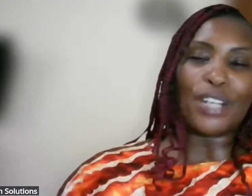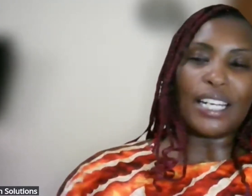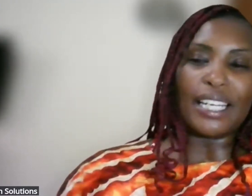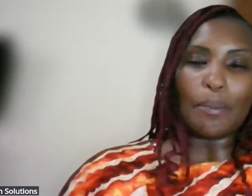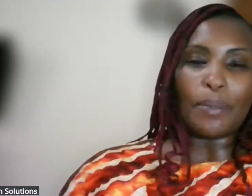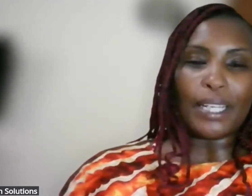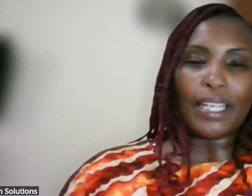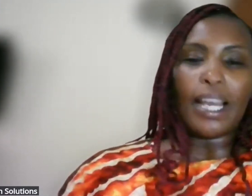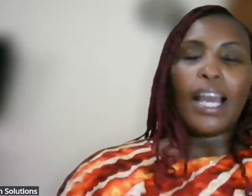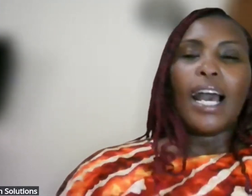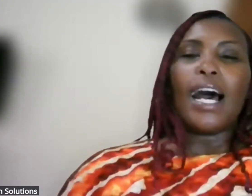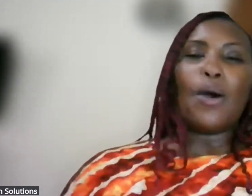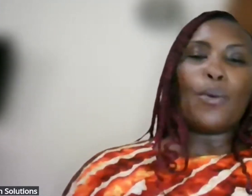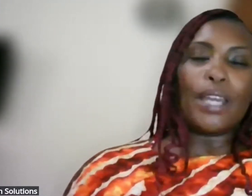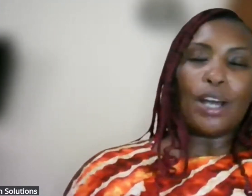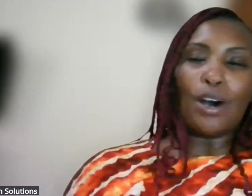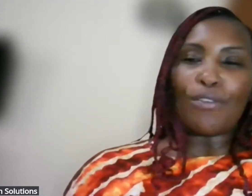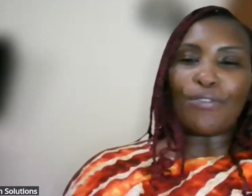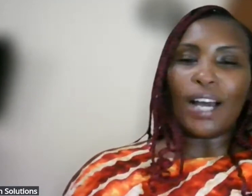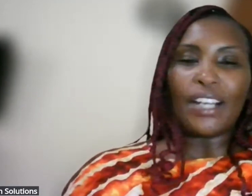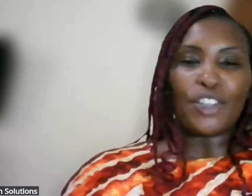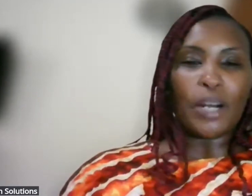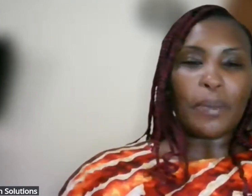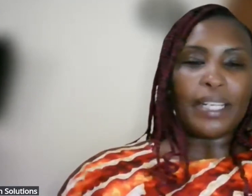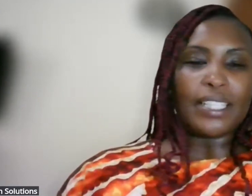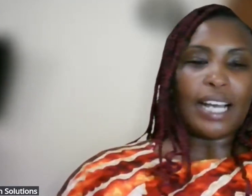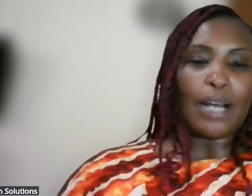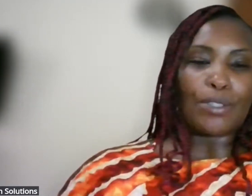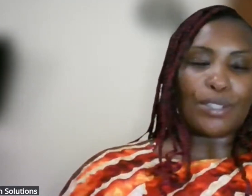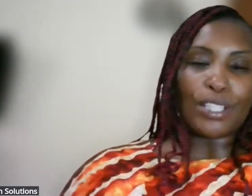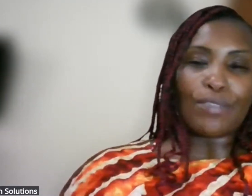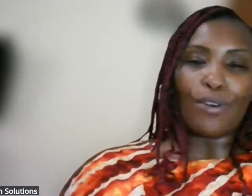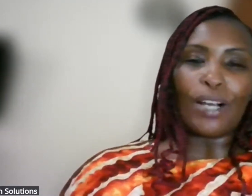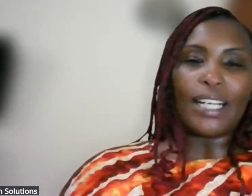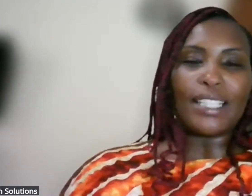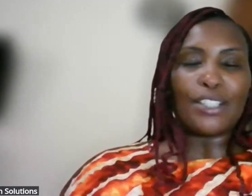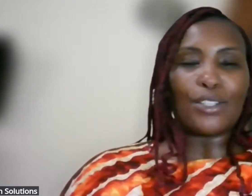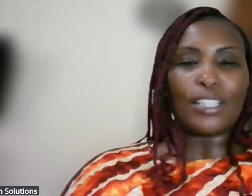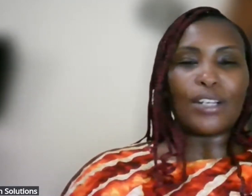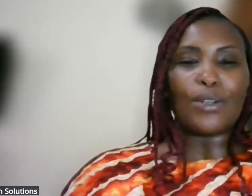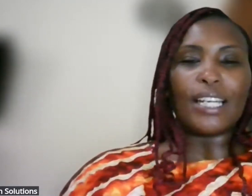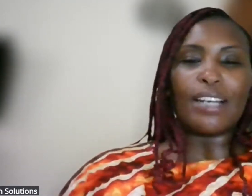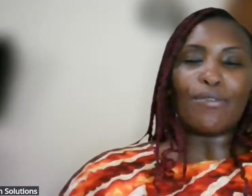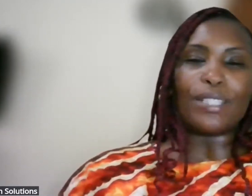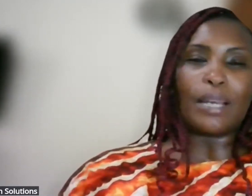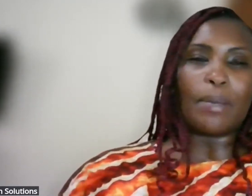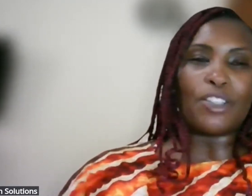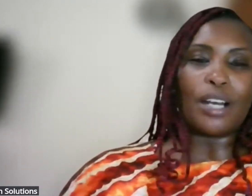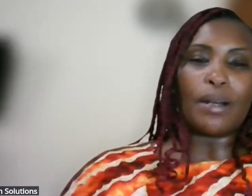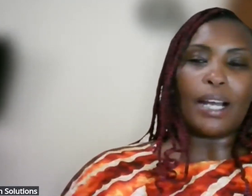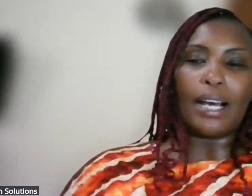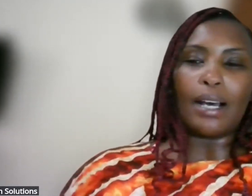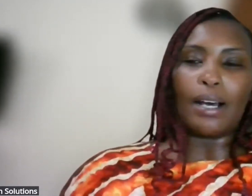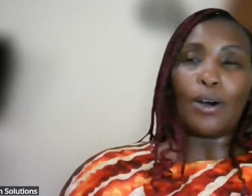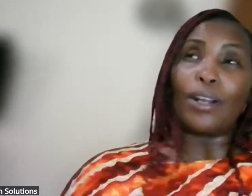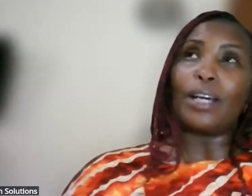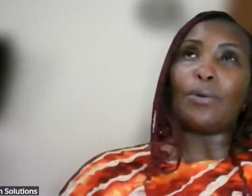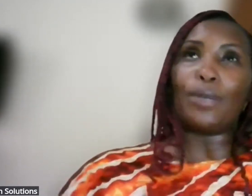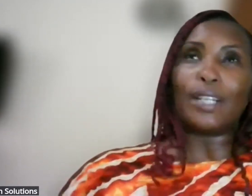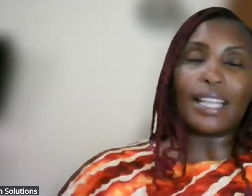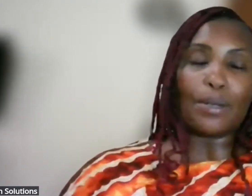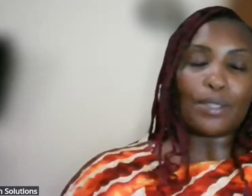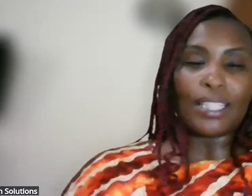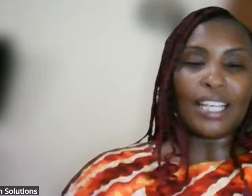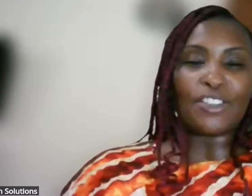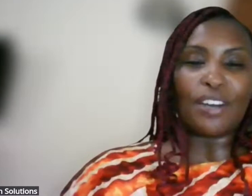and training company. We offer HR manager outsourced for organizations that don't need a full-time HR or